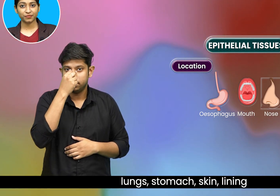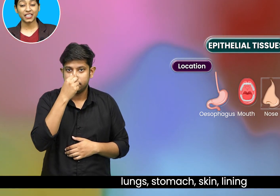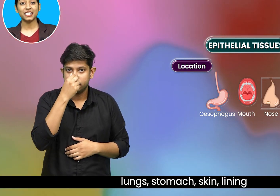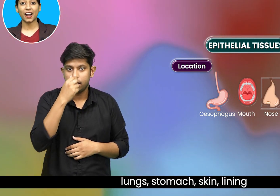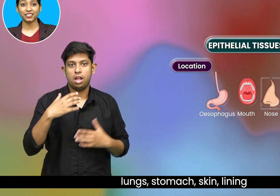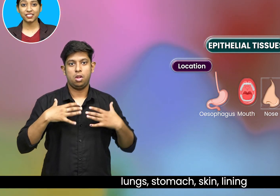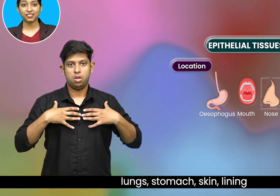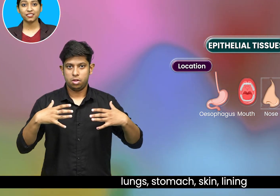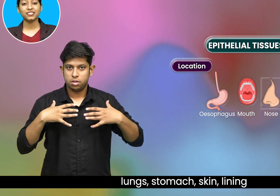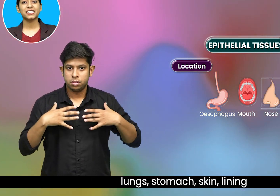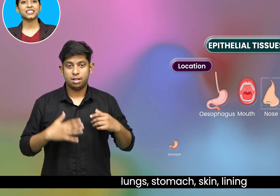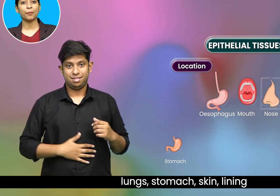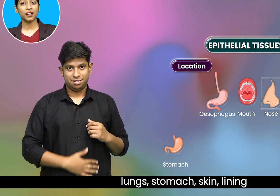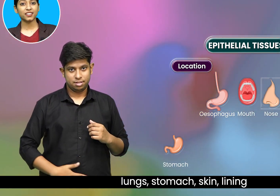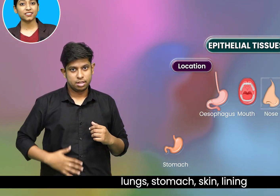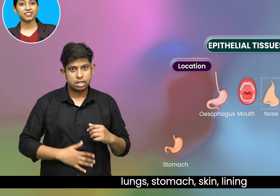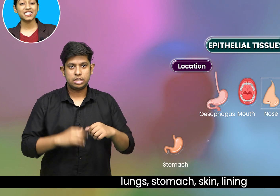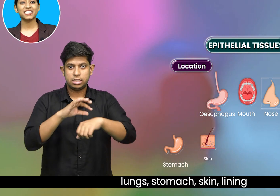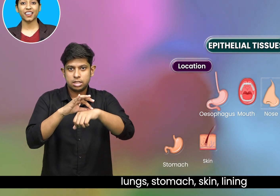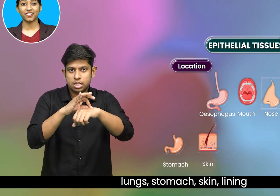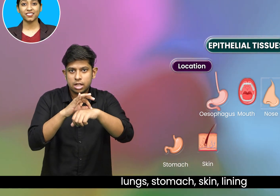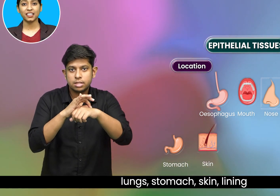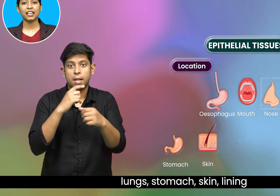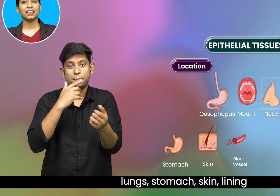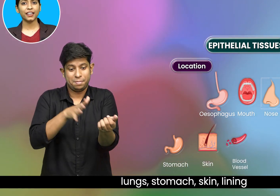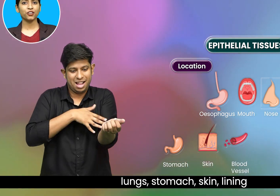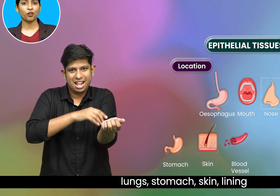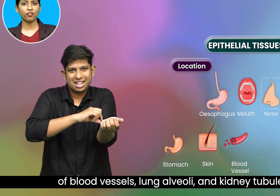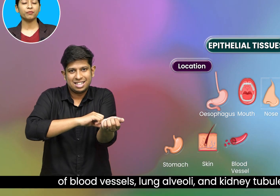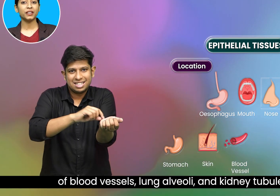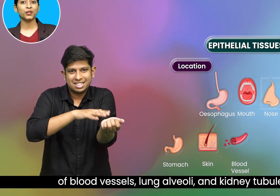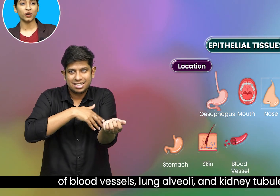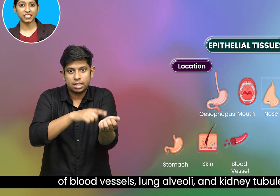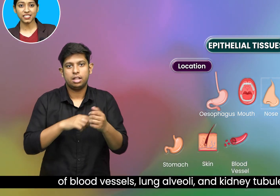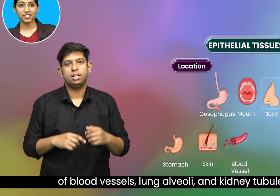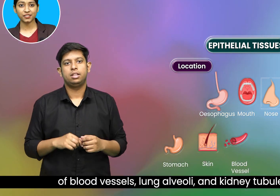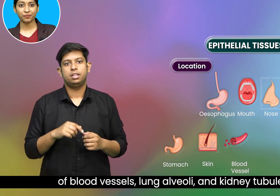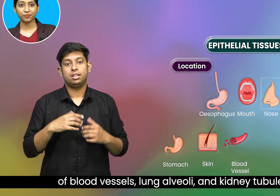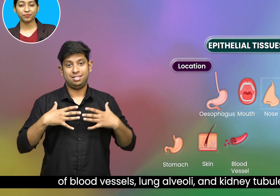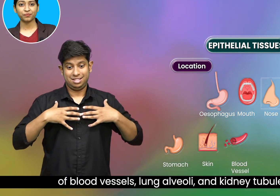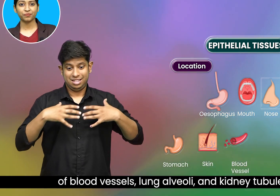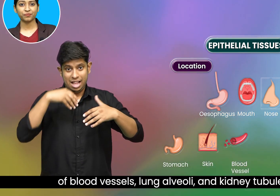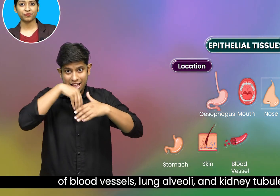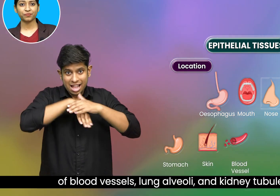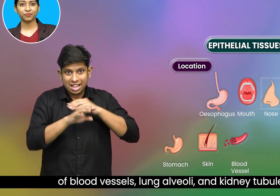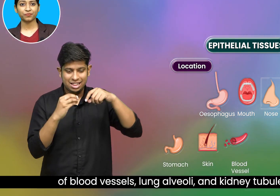nose, lungs, stomach, skin, lining of blood vessels,